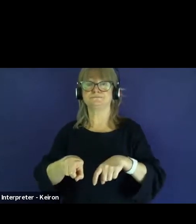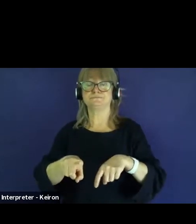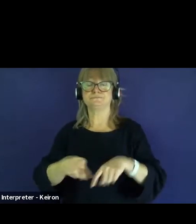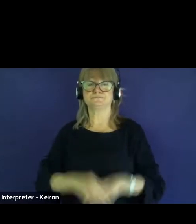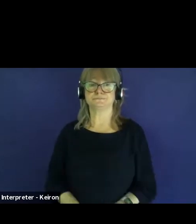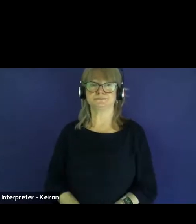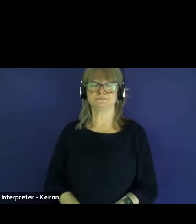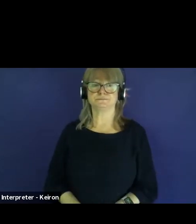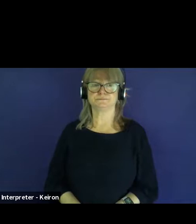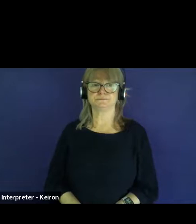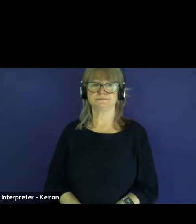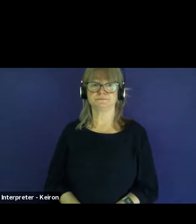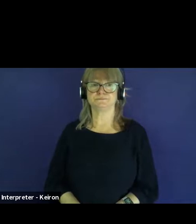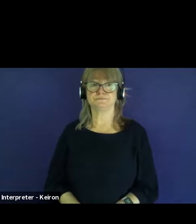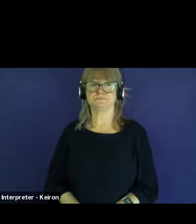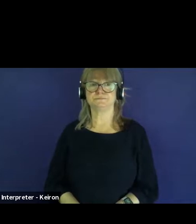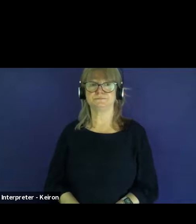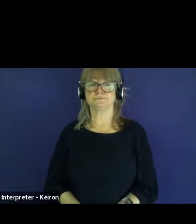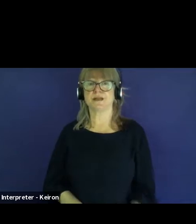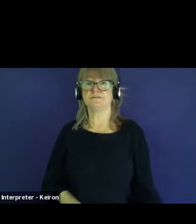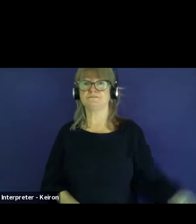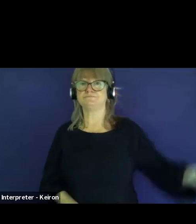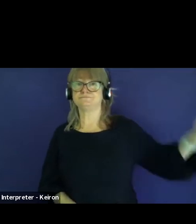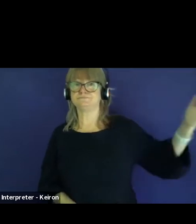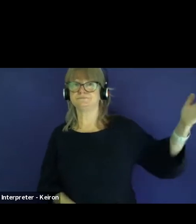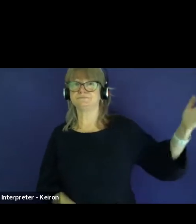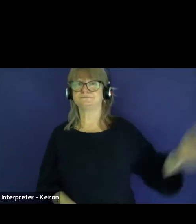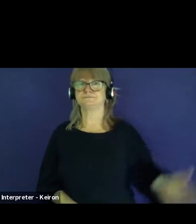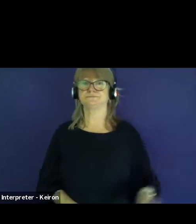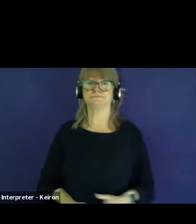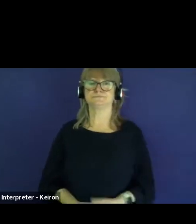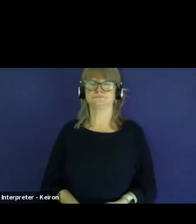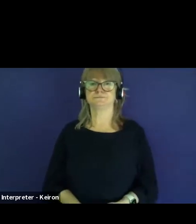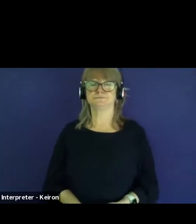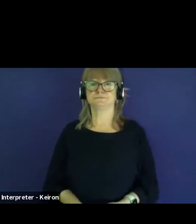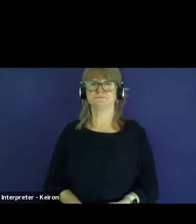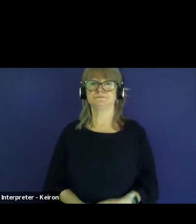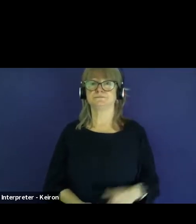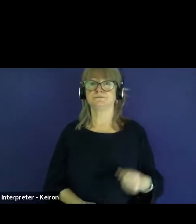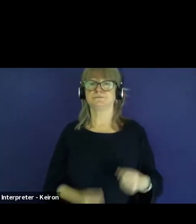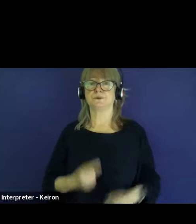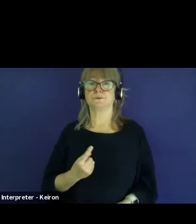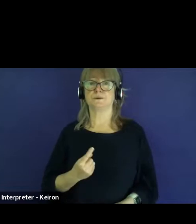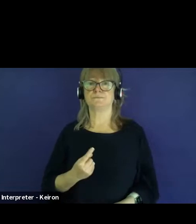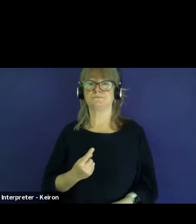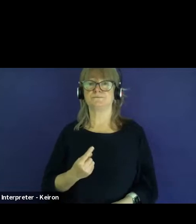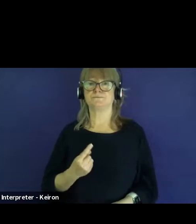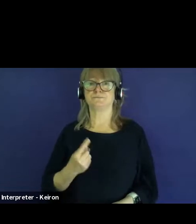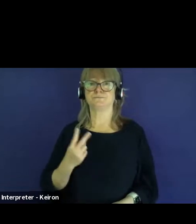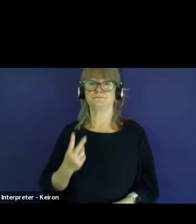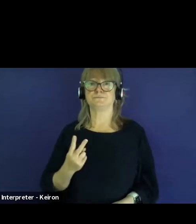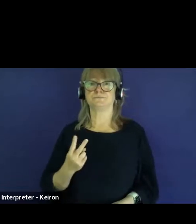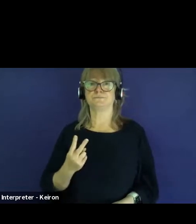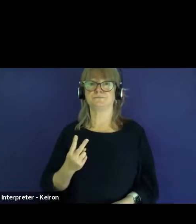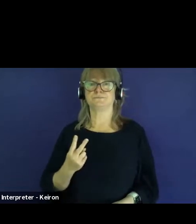for a bigger stretch. Opening up our hips and getting some movement through that back. One there, nice and controlled.